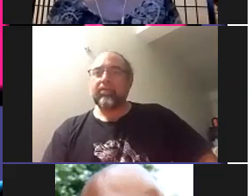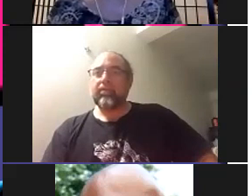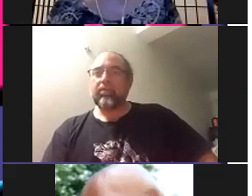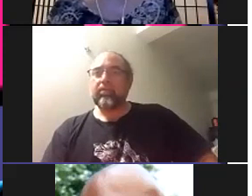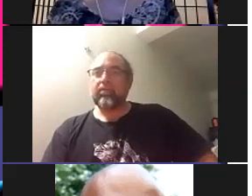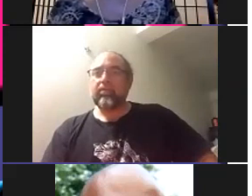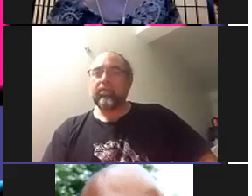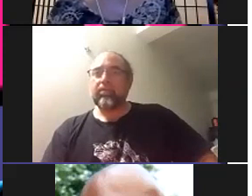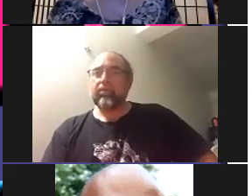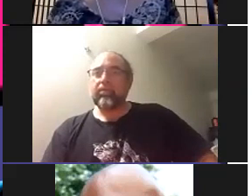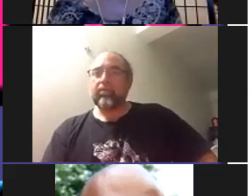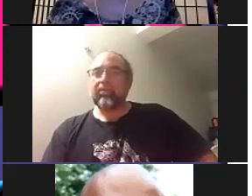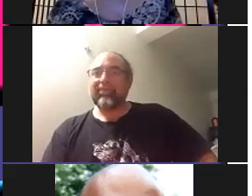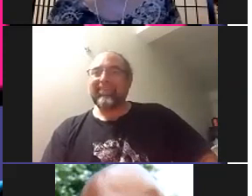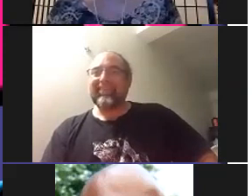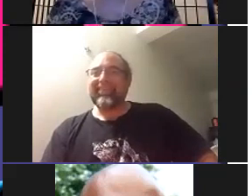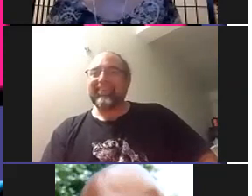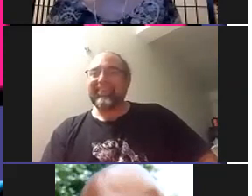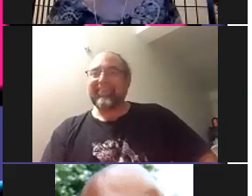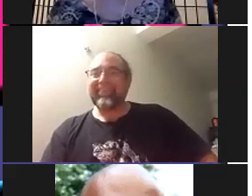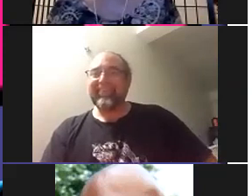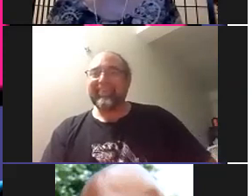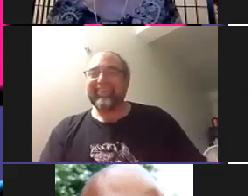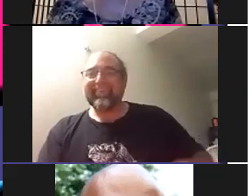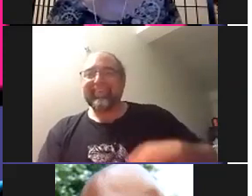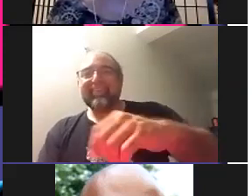my goodness, I had so many more.